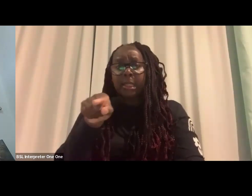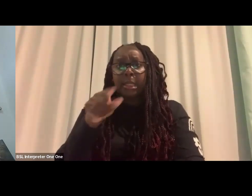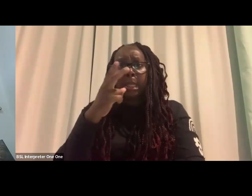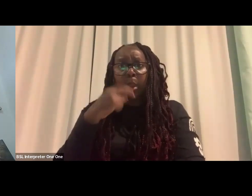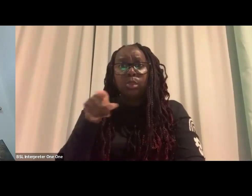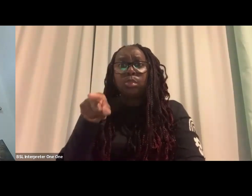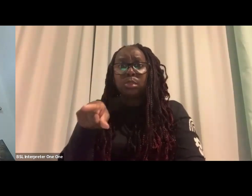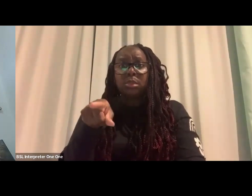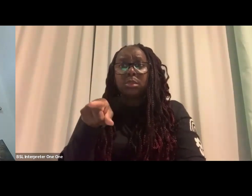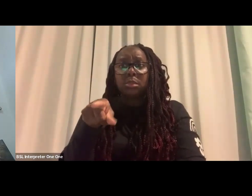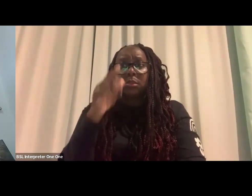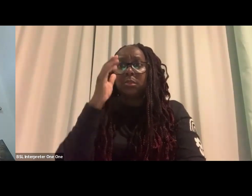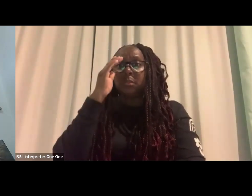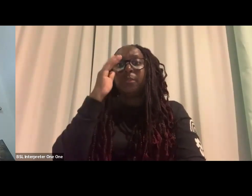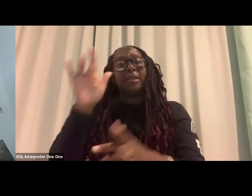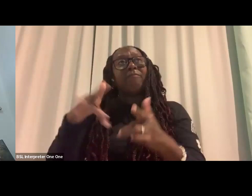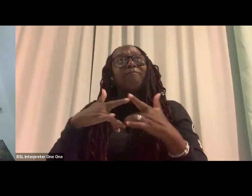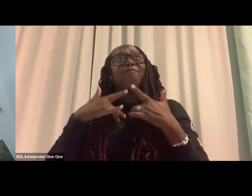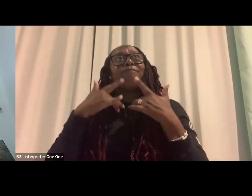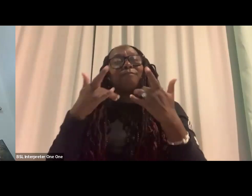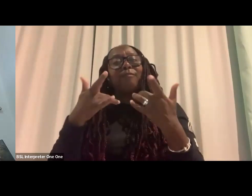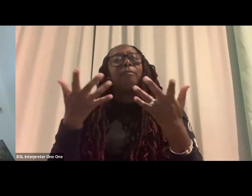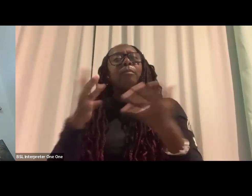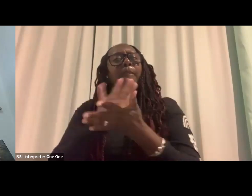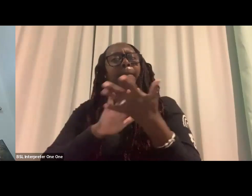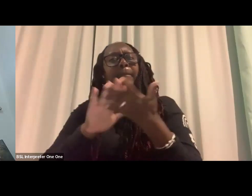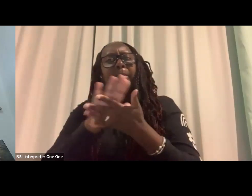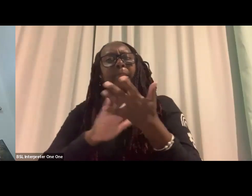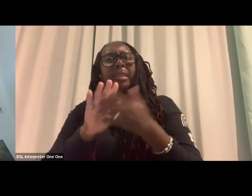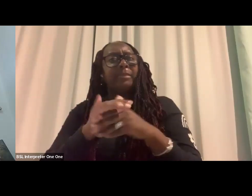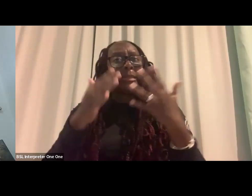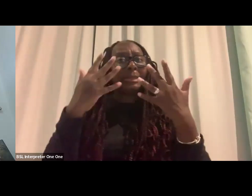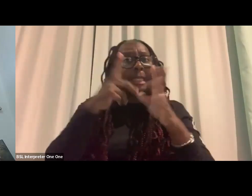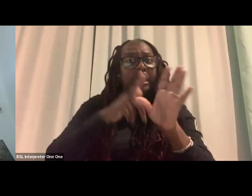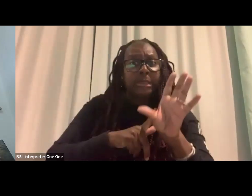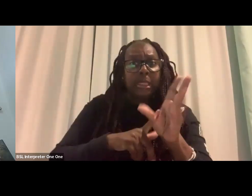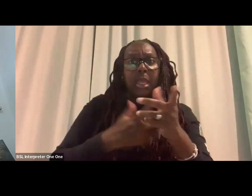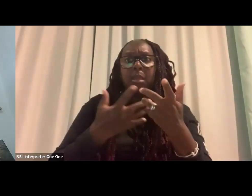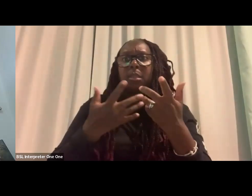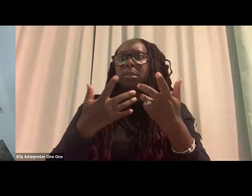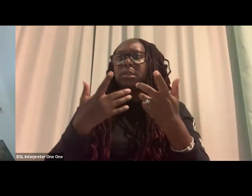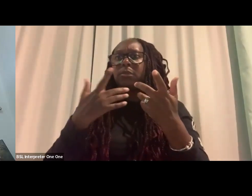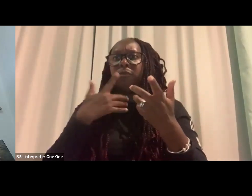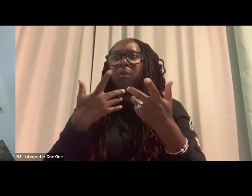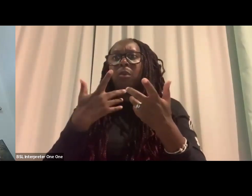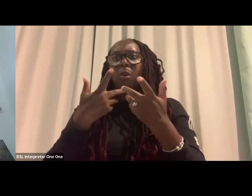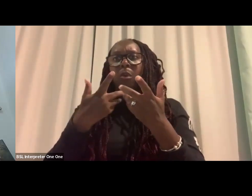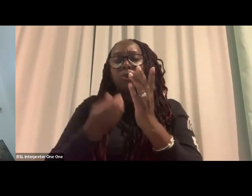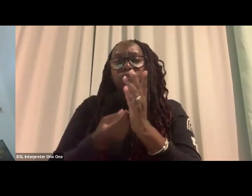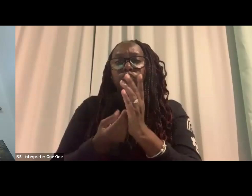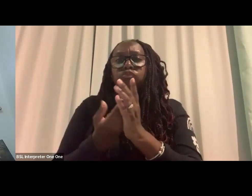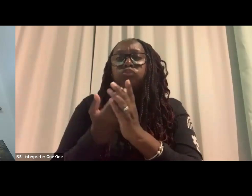old. So he felt that at that time, whether it took 10 years to raise the per capita income and